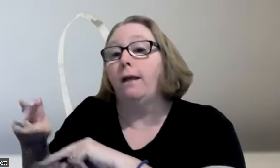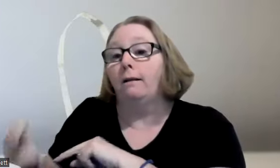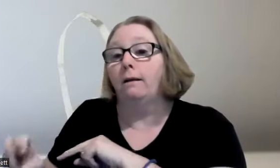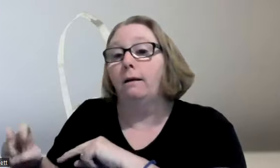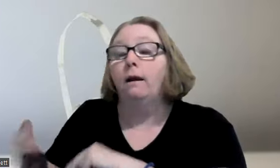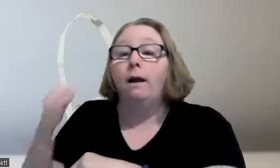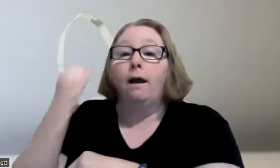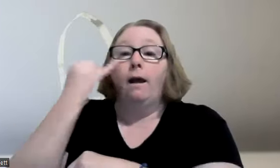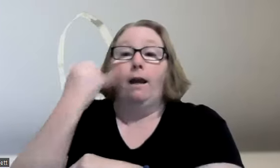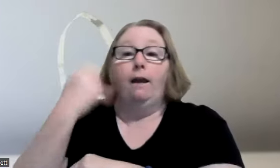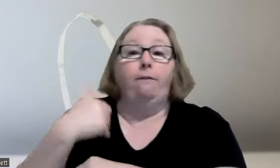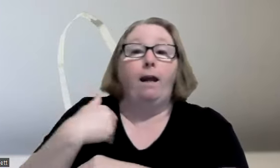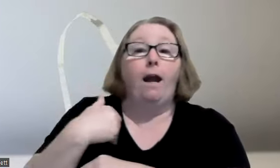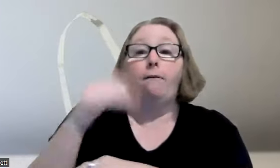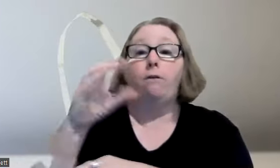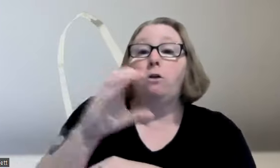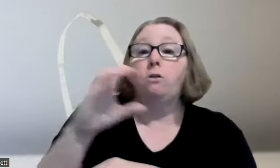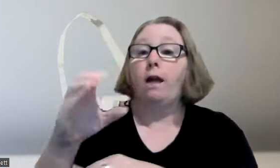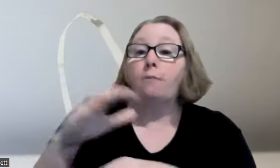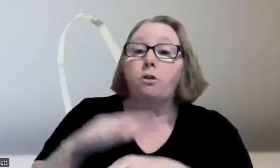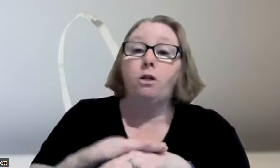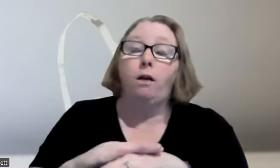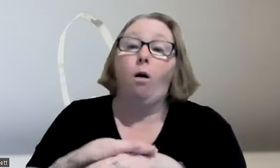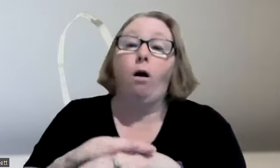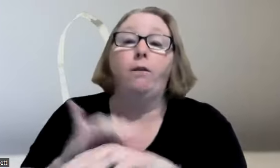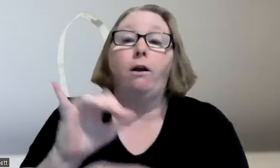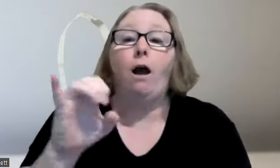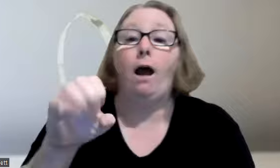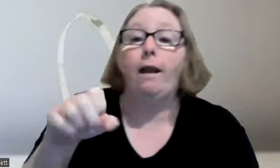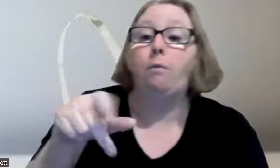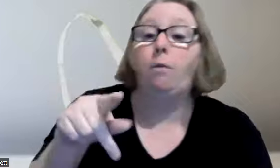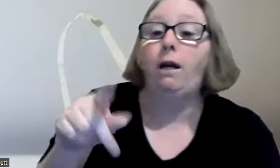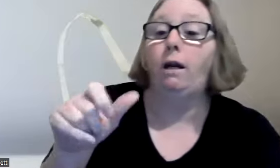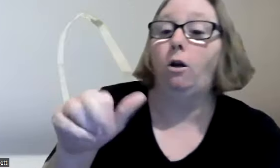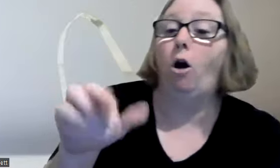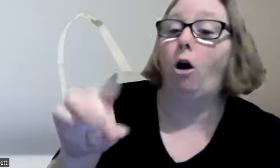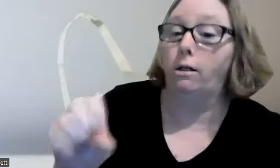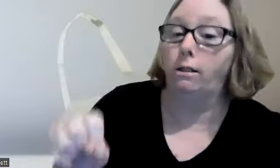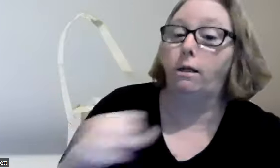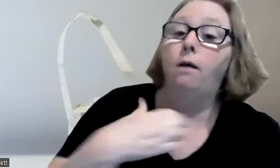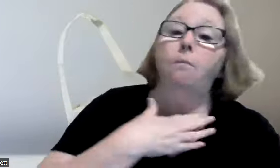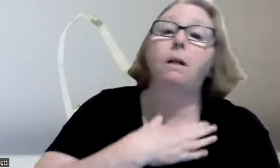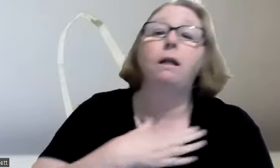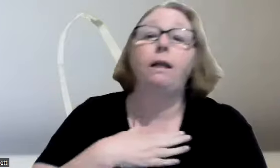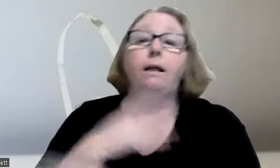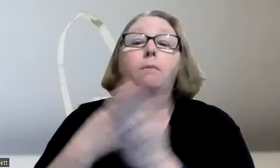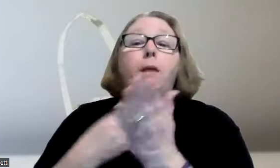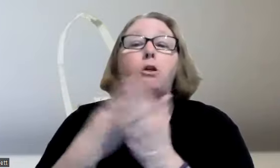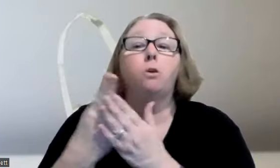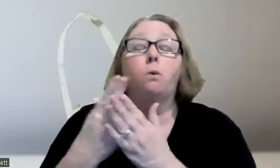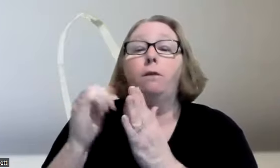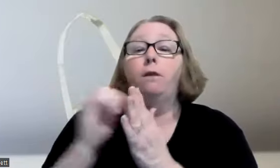sit. If they have closed captioning on their IEP and arts, please make sure that